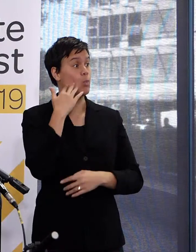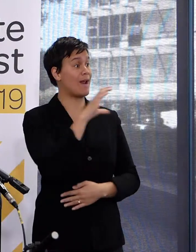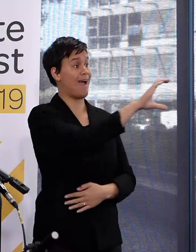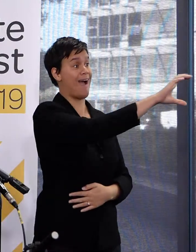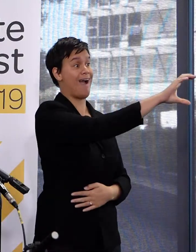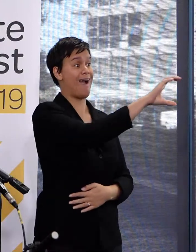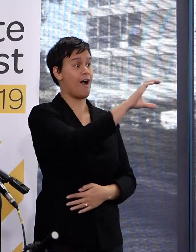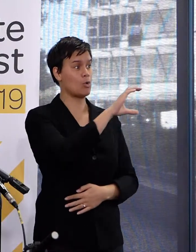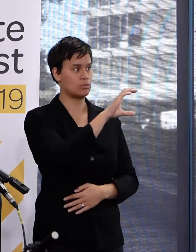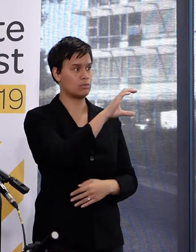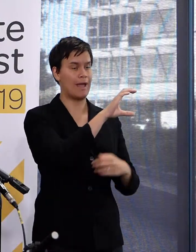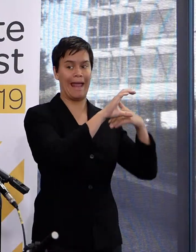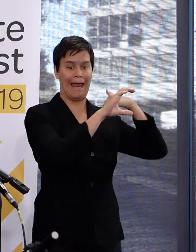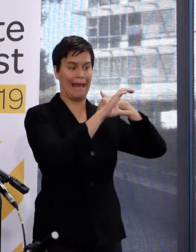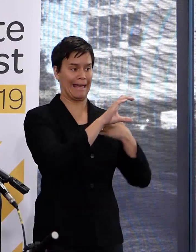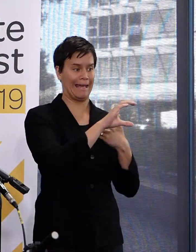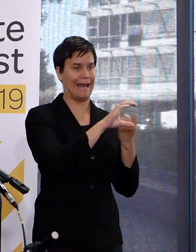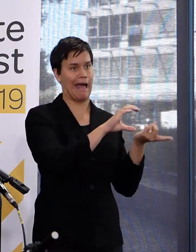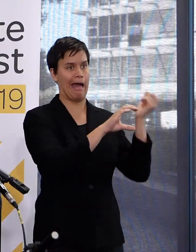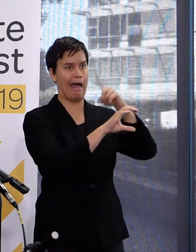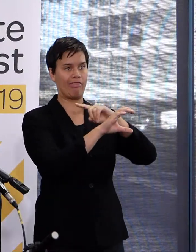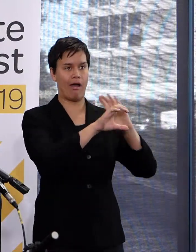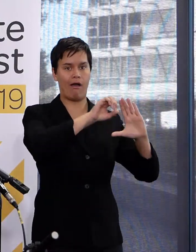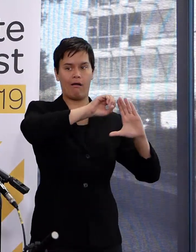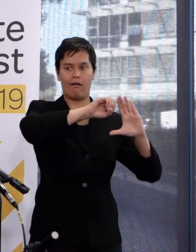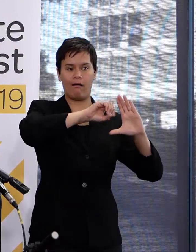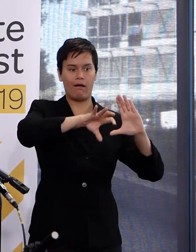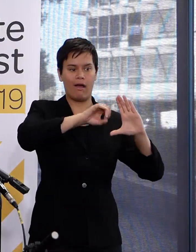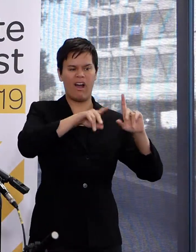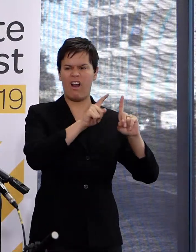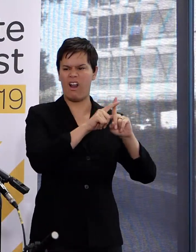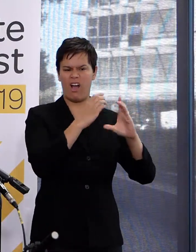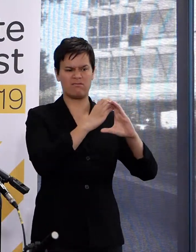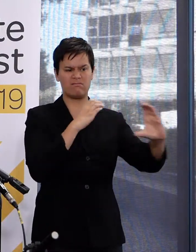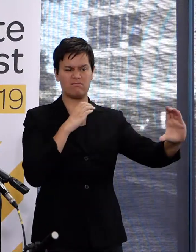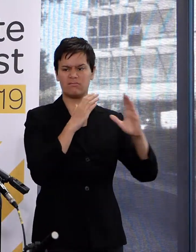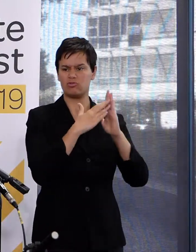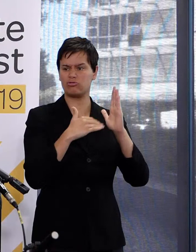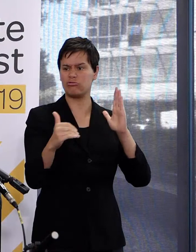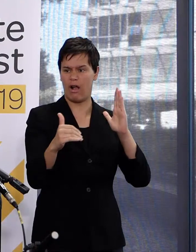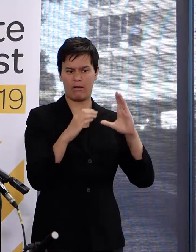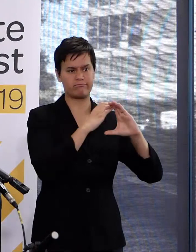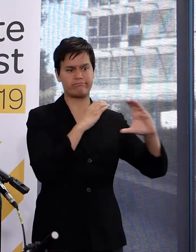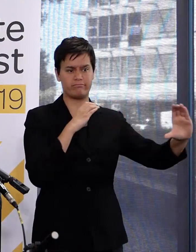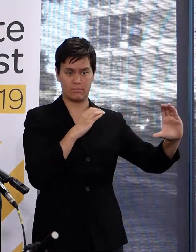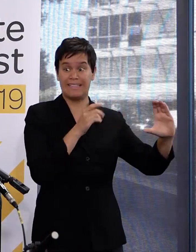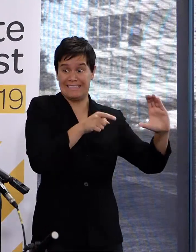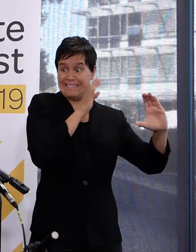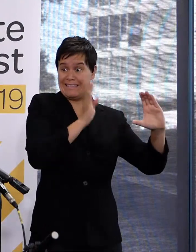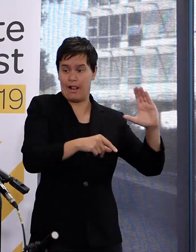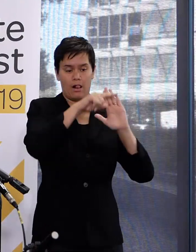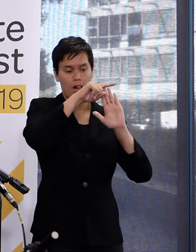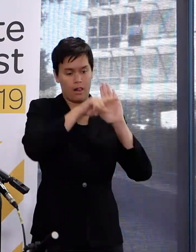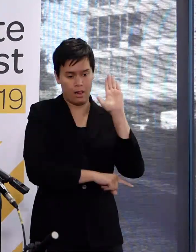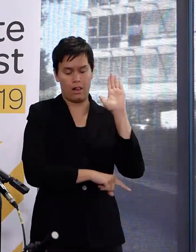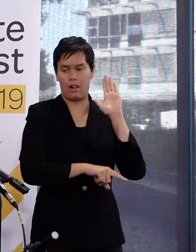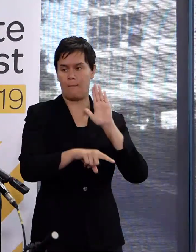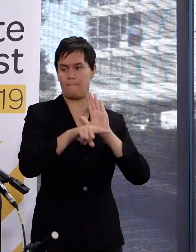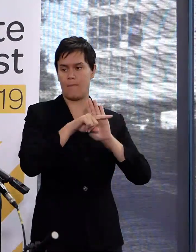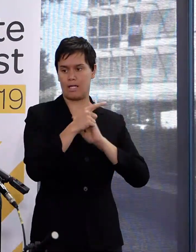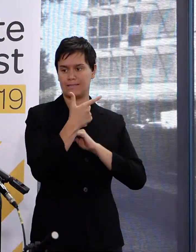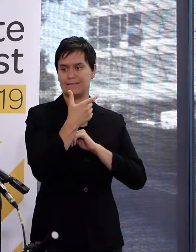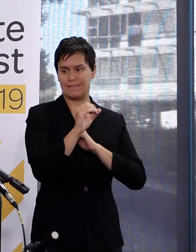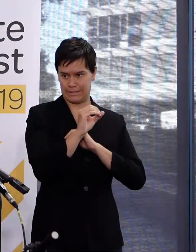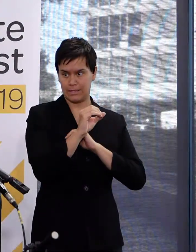-70 to get it out. So sort of a portable cold chain to distribute it around the country. And then there is once it's